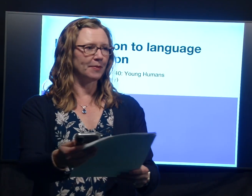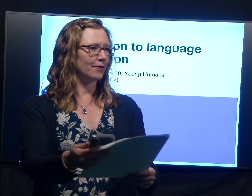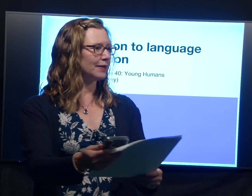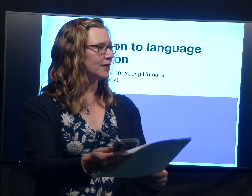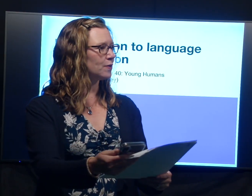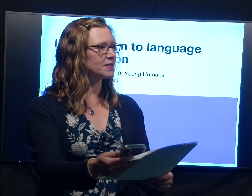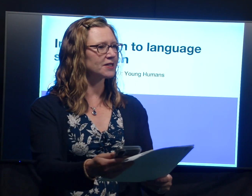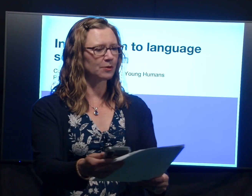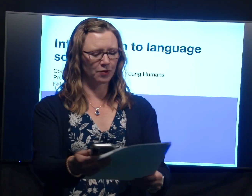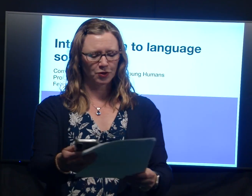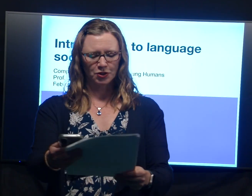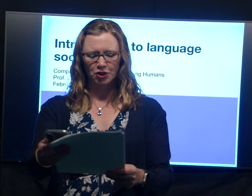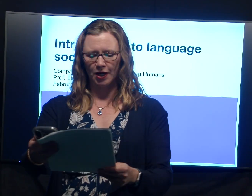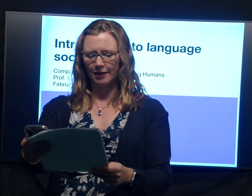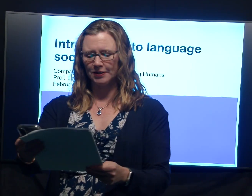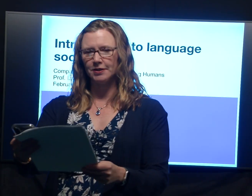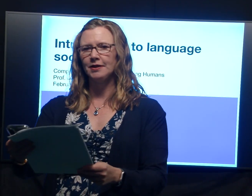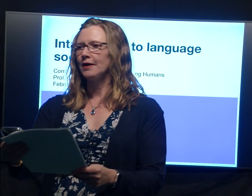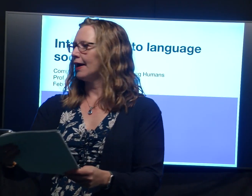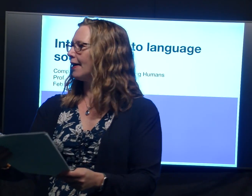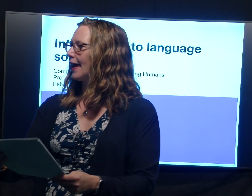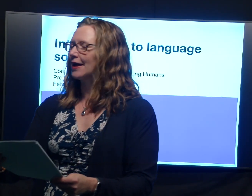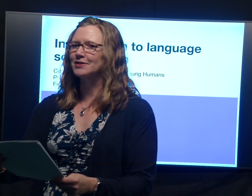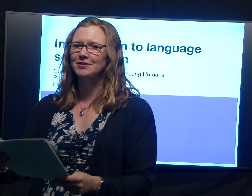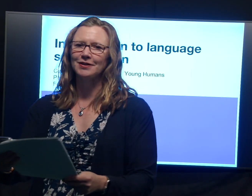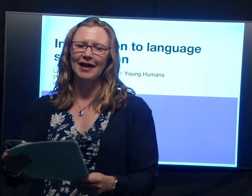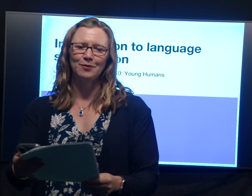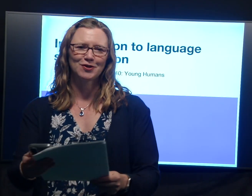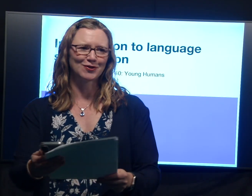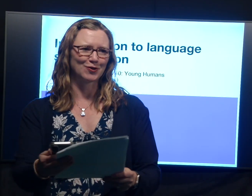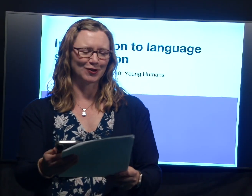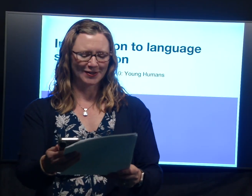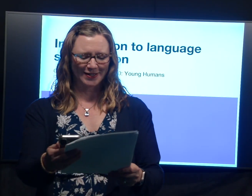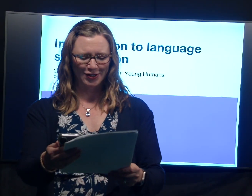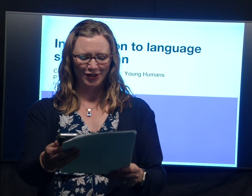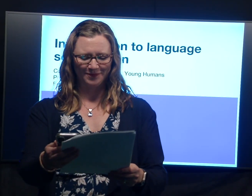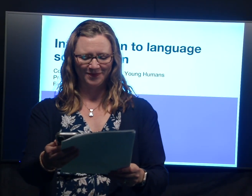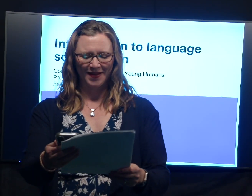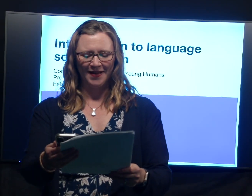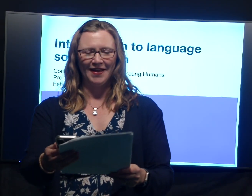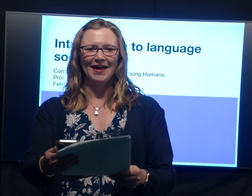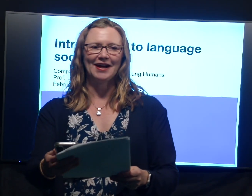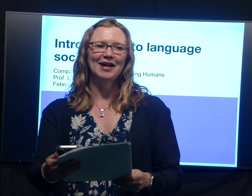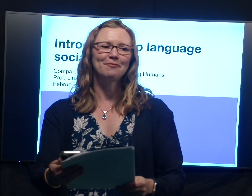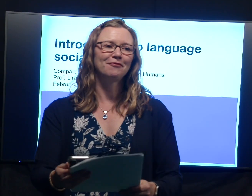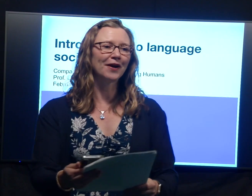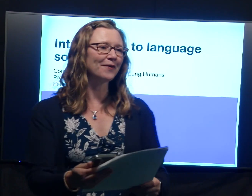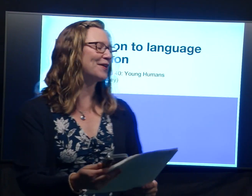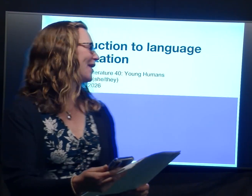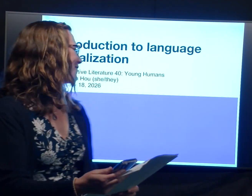about a linguistics approach to childhood and to language socialization. And I am very